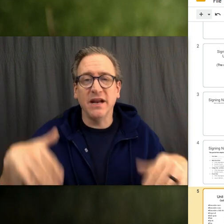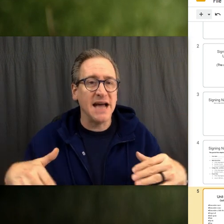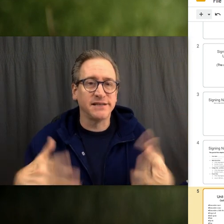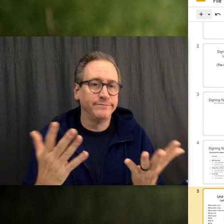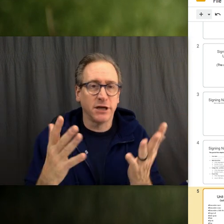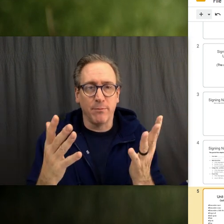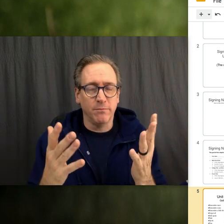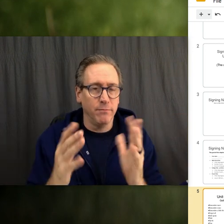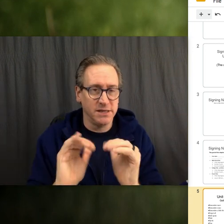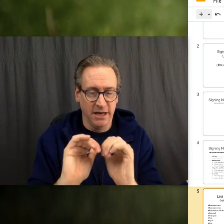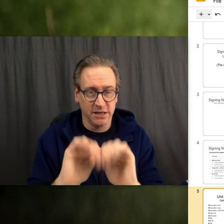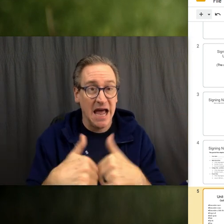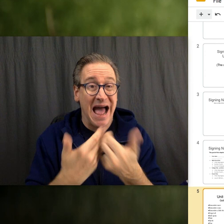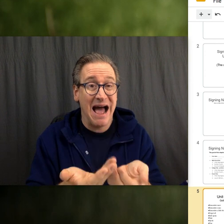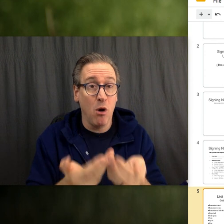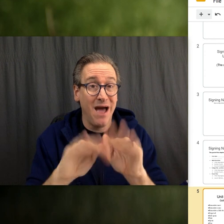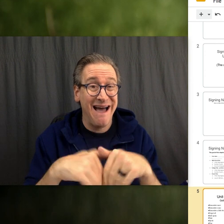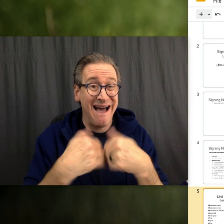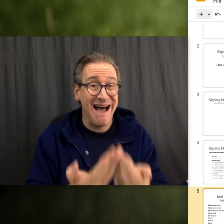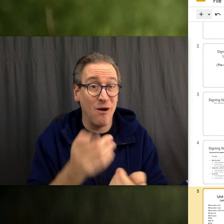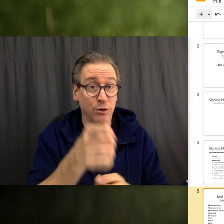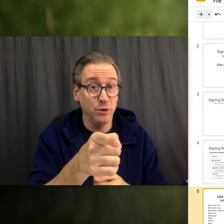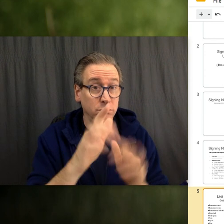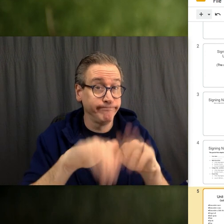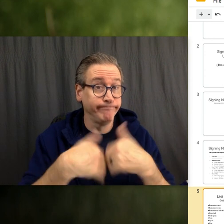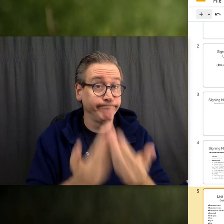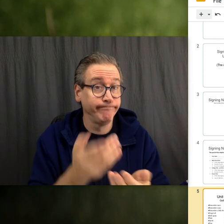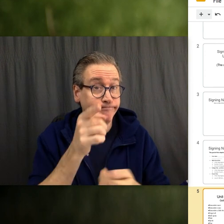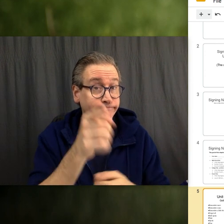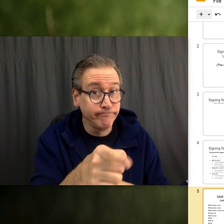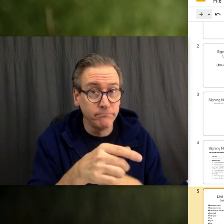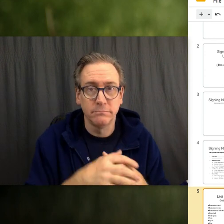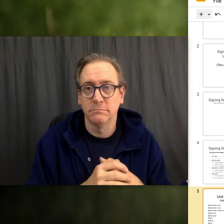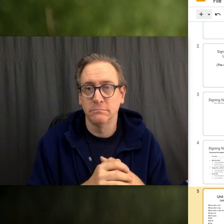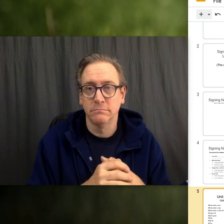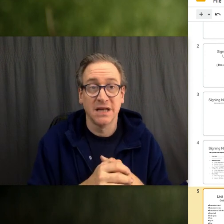And then last, a couple of miscellaneous. How are you?